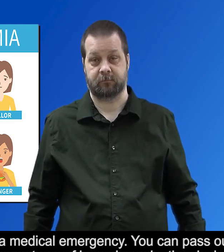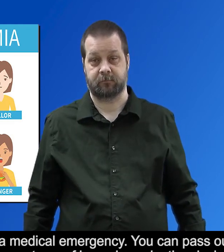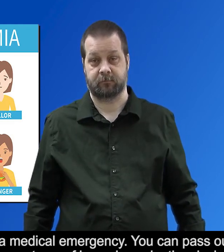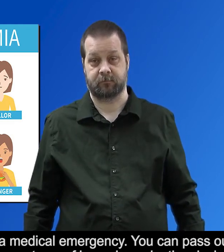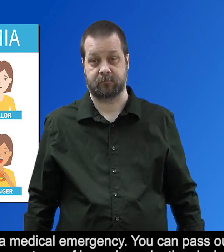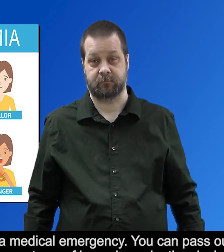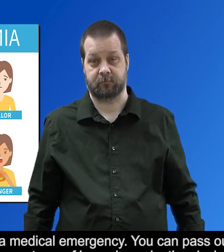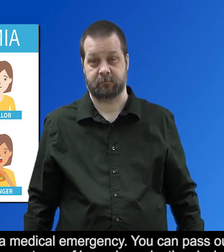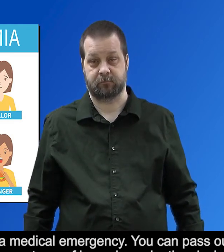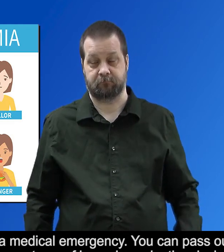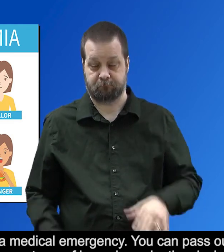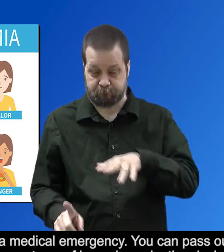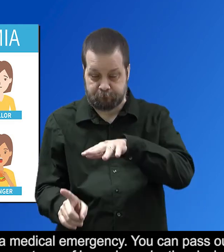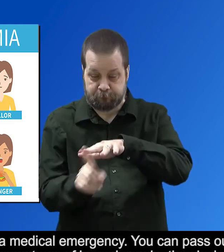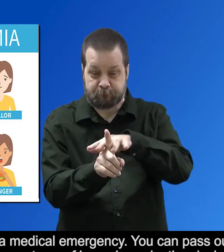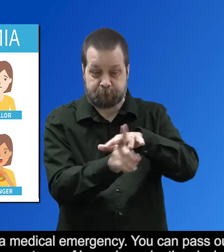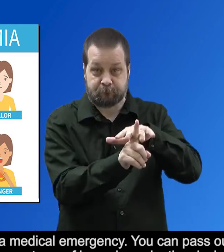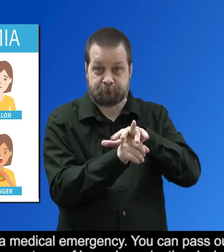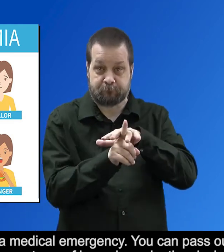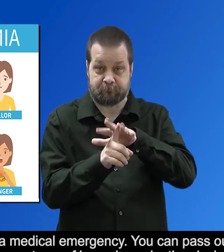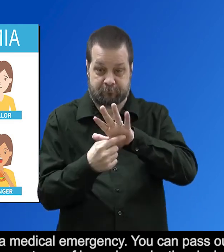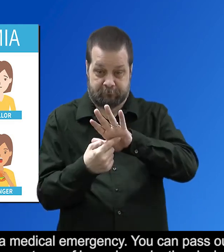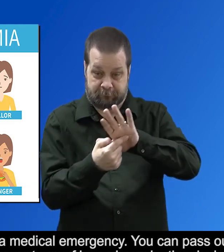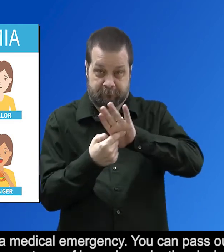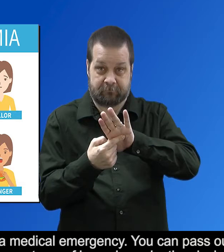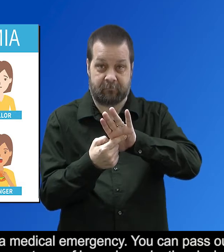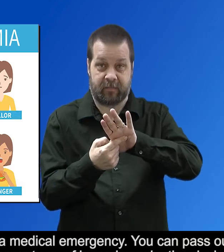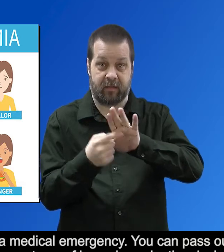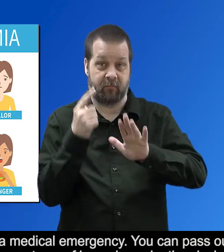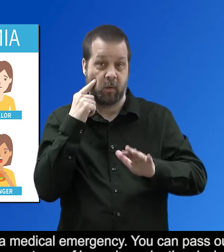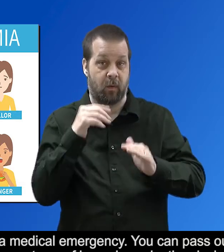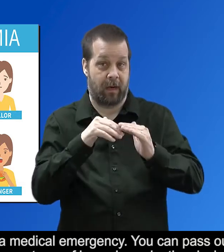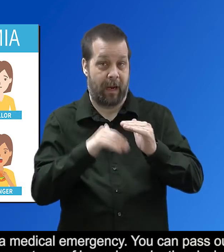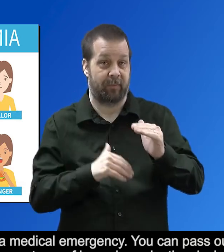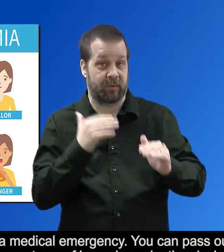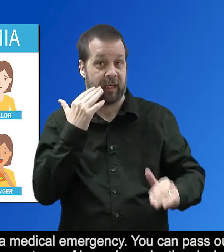There are signs and symptoms of hypoglycemia, and they include